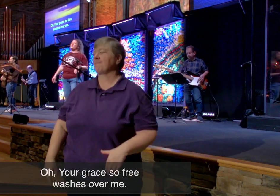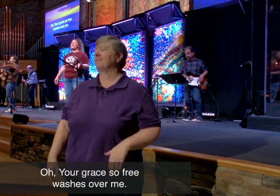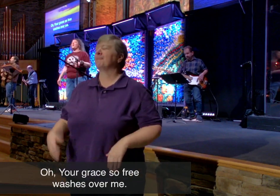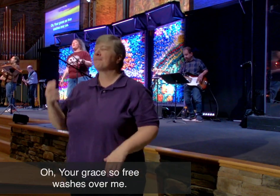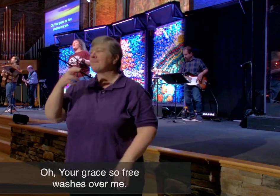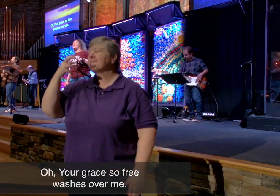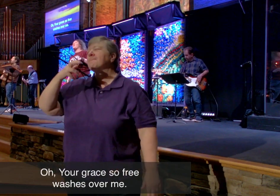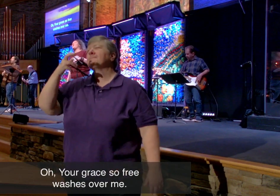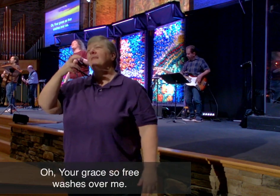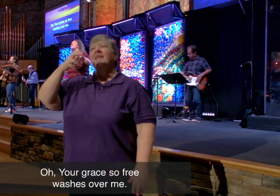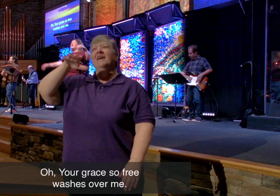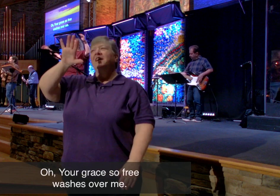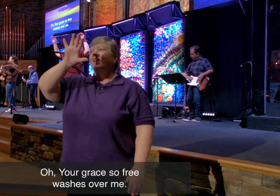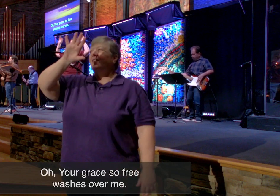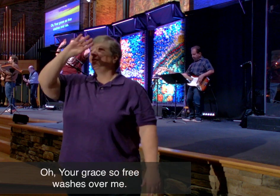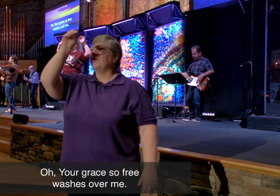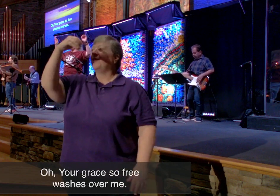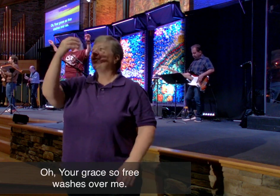began.